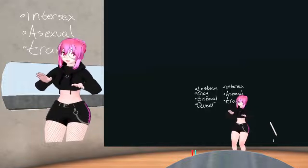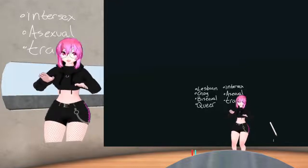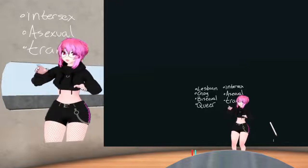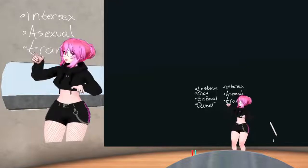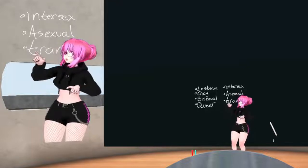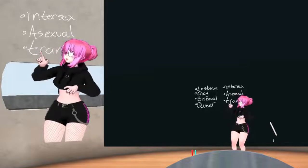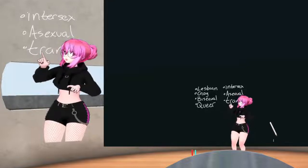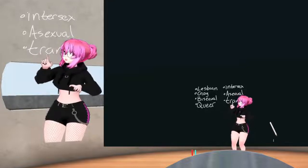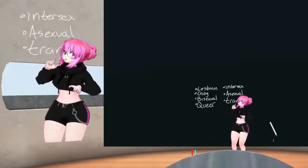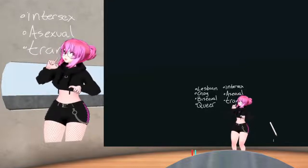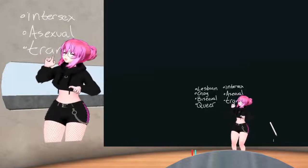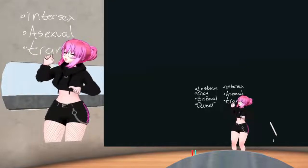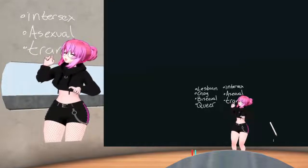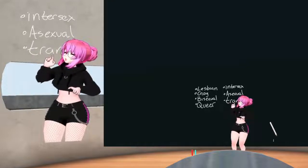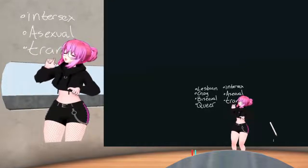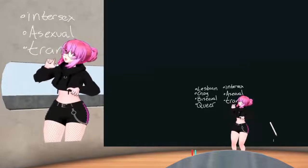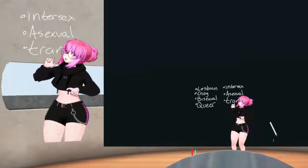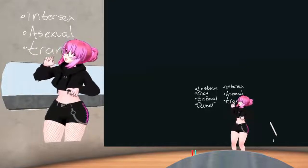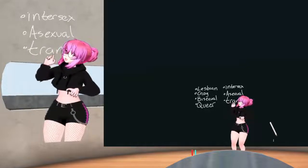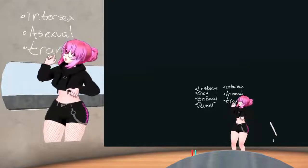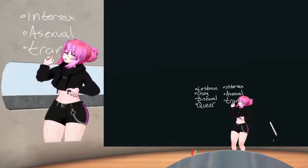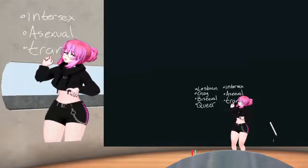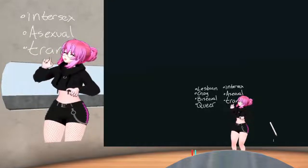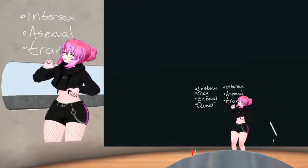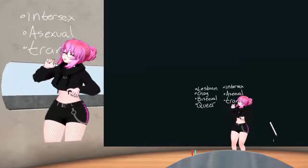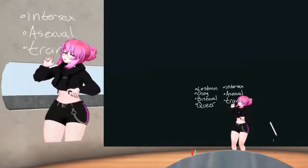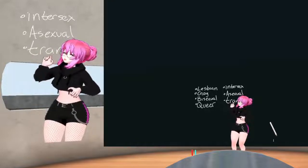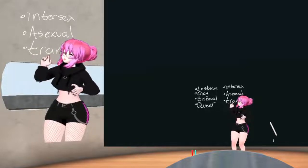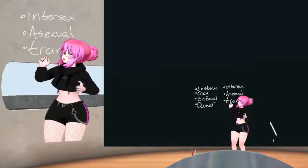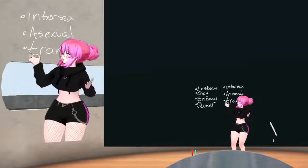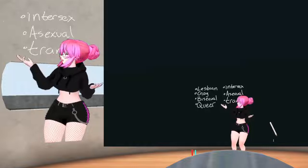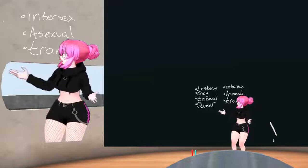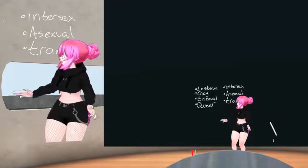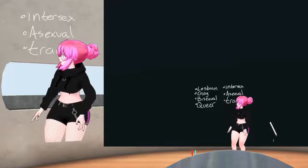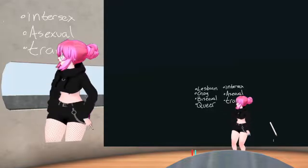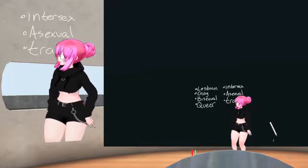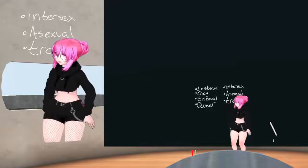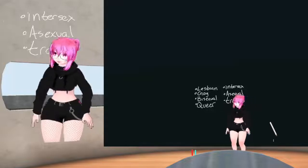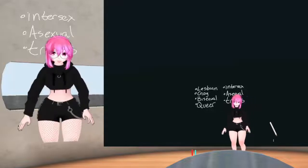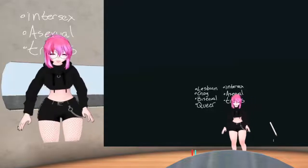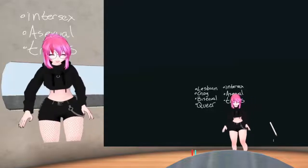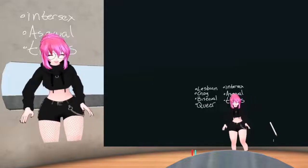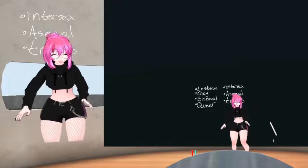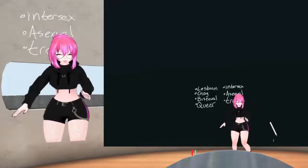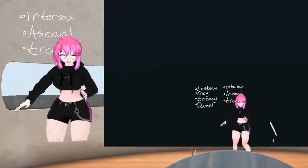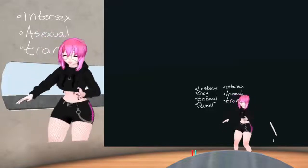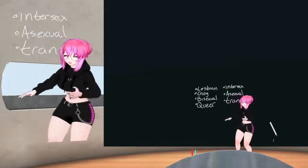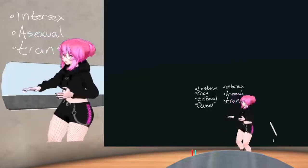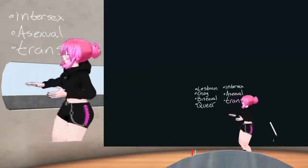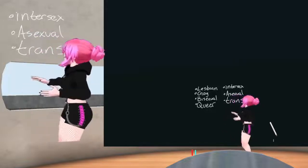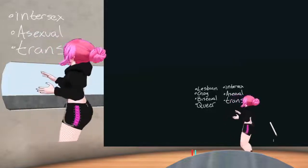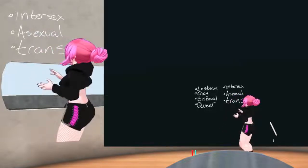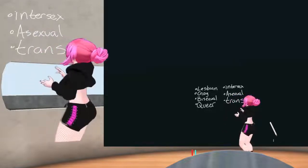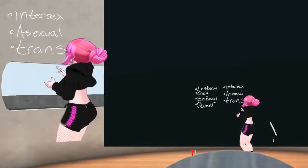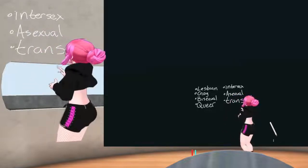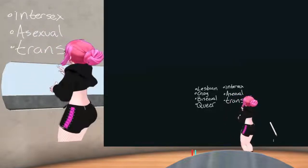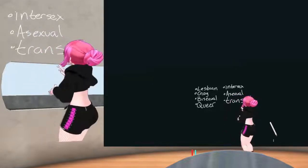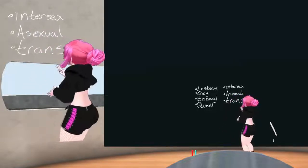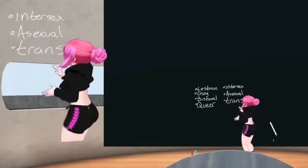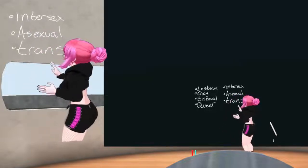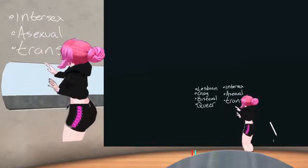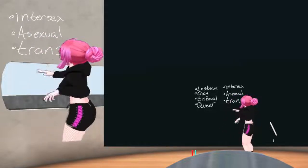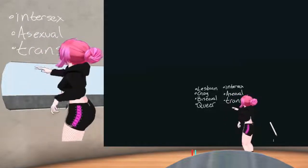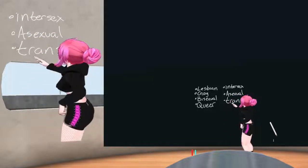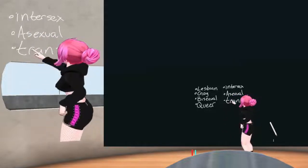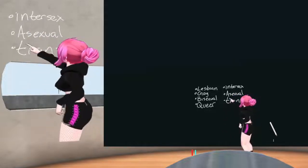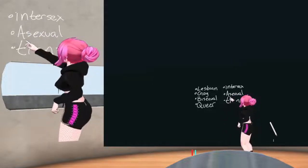have any. You said you use this sign? Oh, no. Okay. I think nobody uses that sign, but if I have somebody on the East Coast,